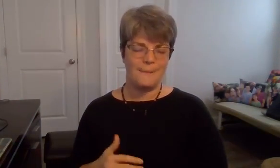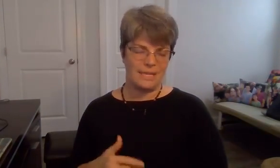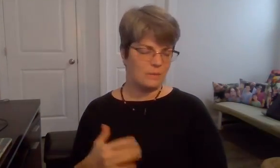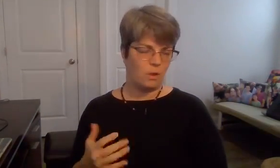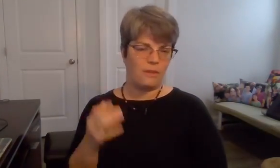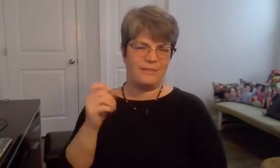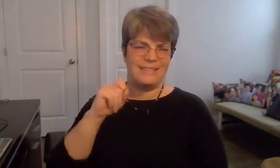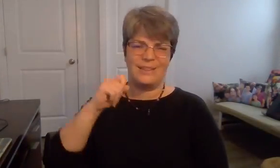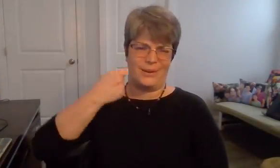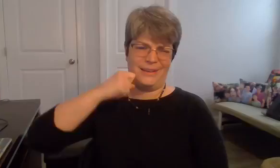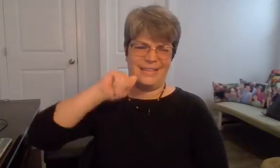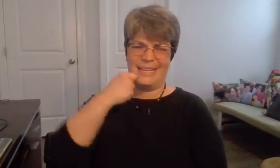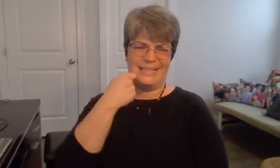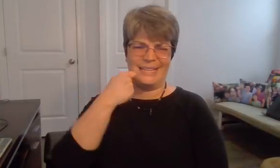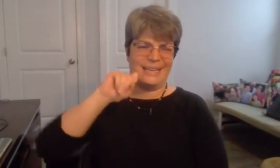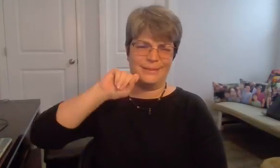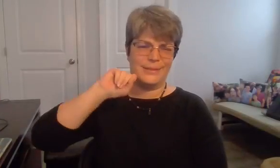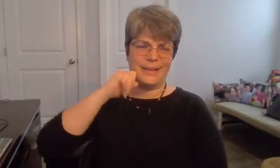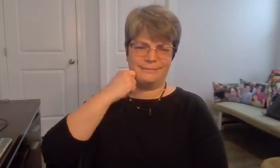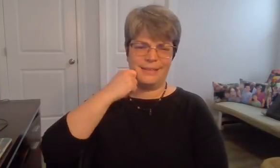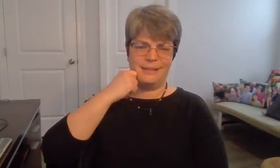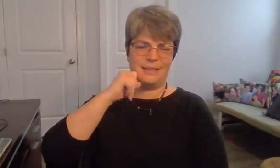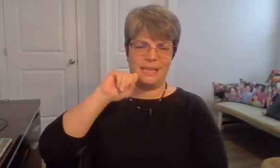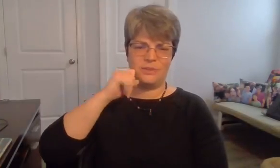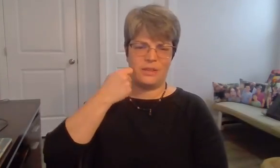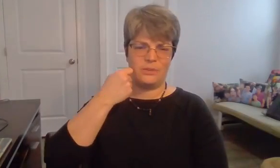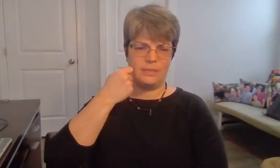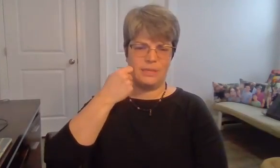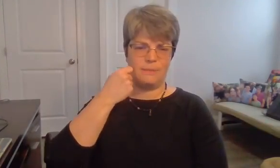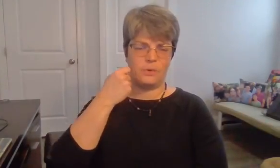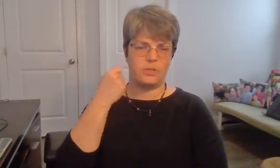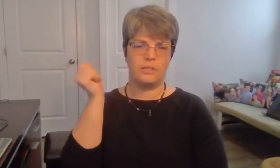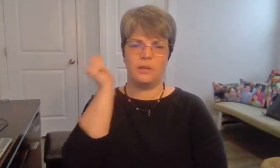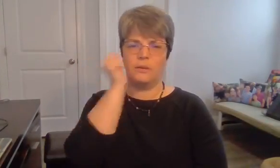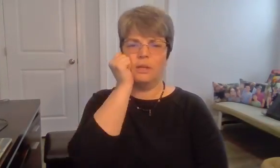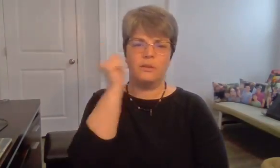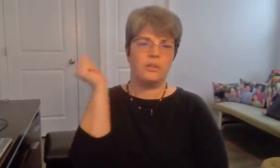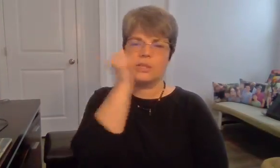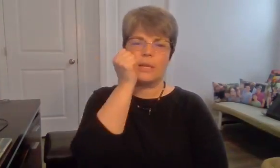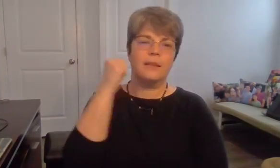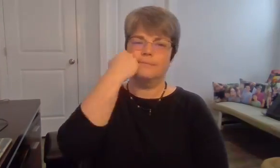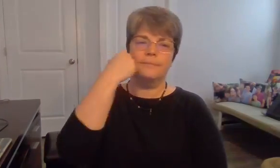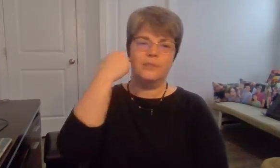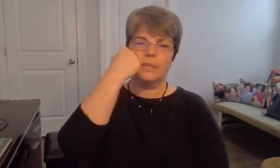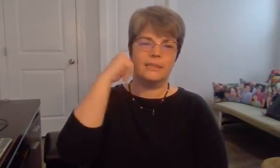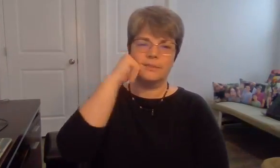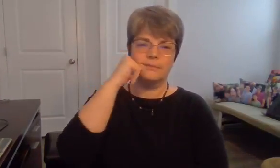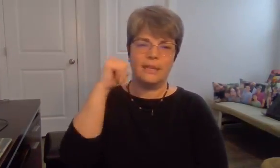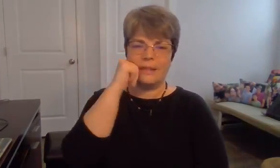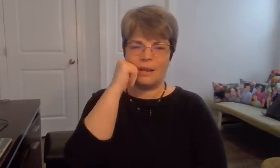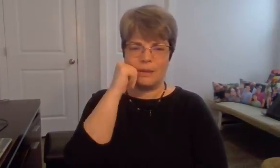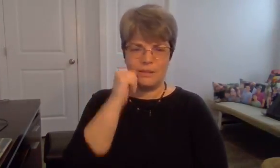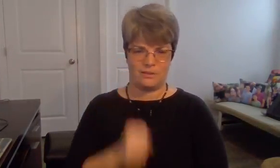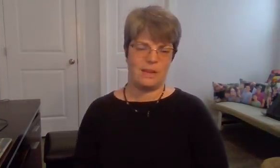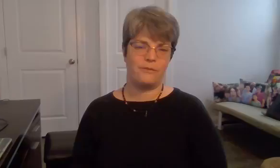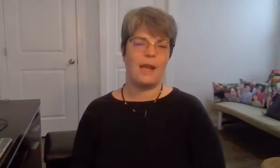Babies will it's hard. They can't do that, right? They can't do that twisting motion. So they'll just kind of do this, right? And that'll be their sign for